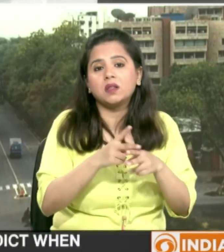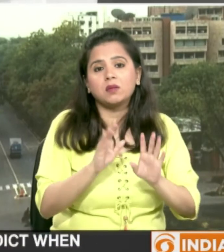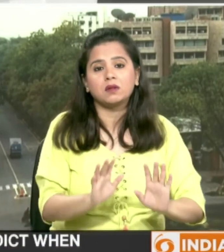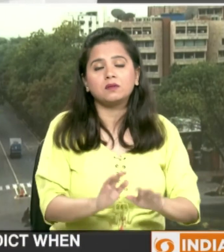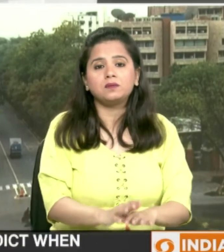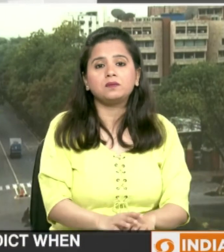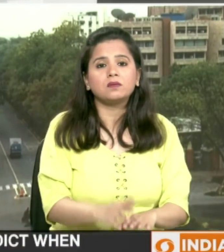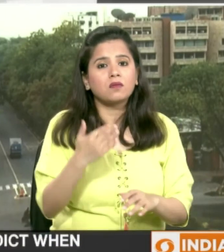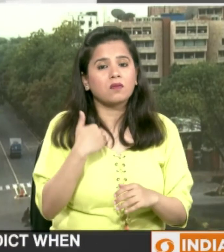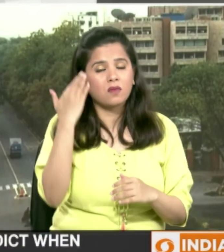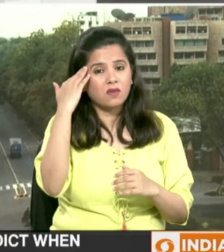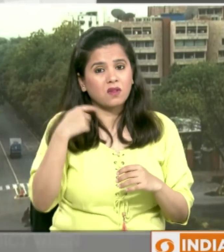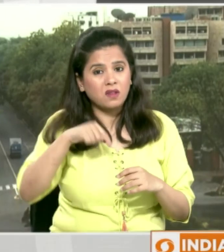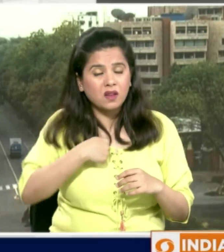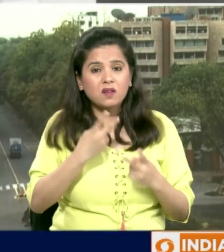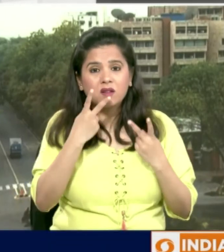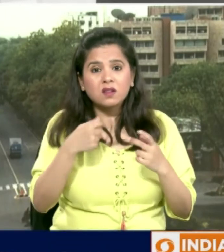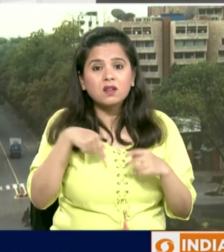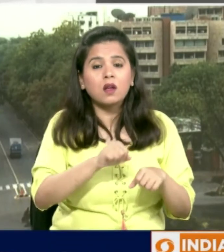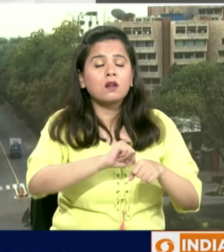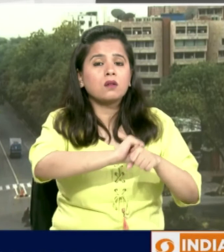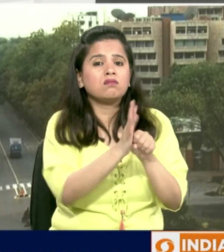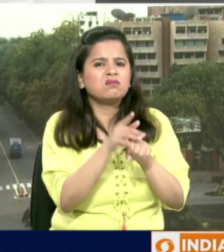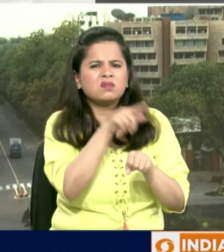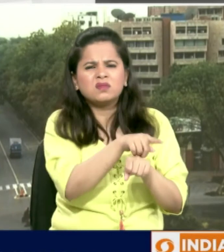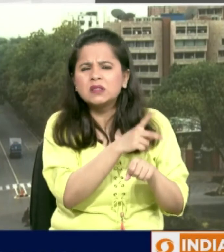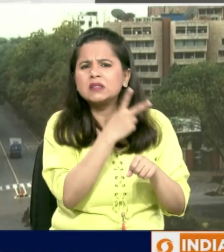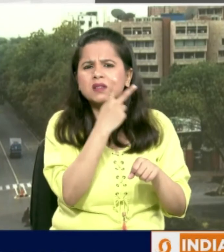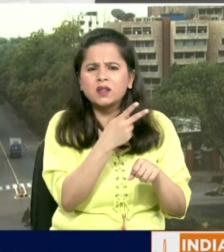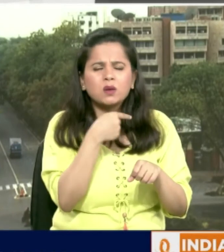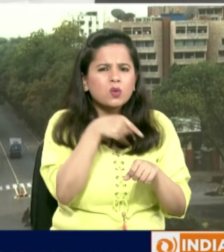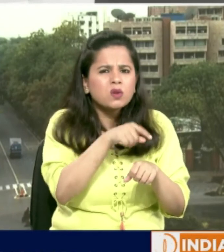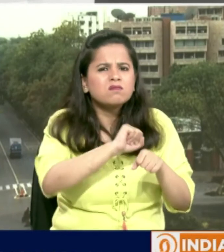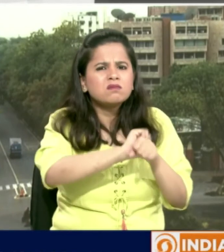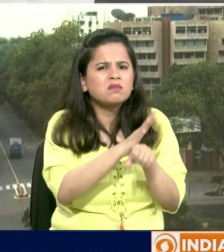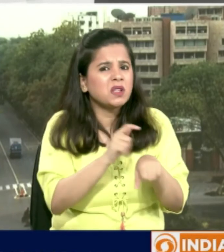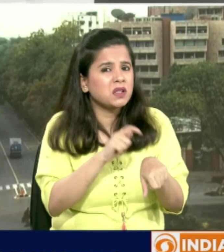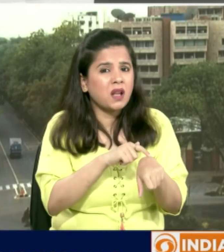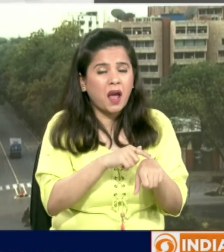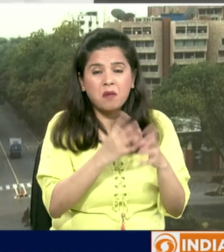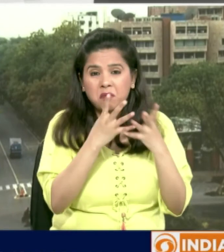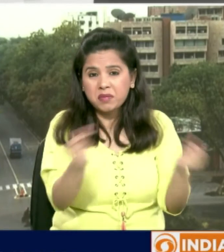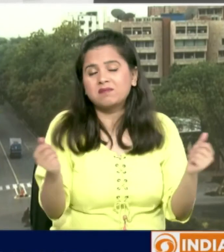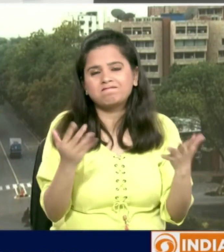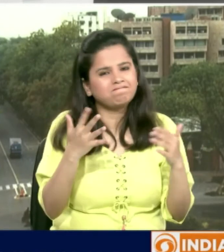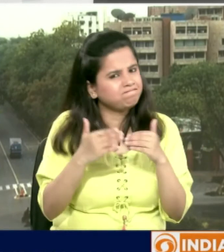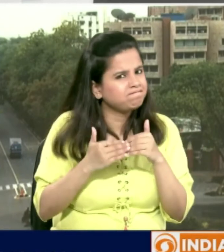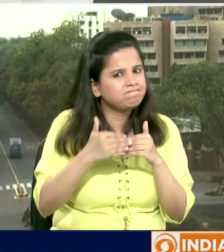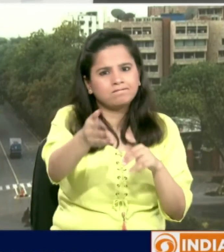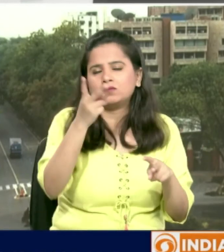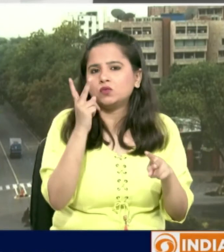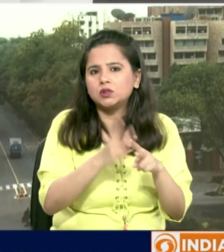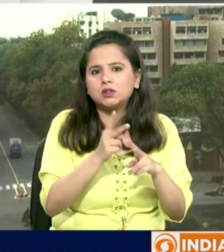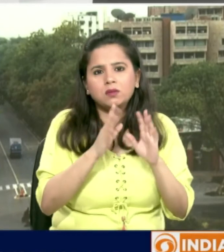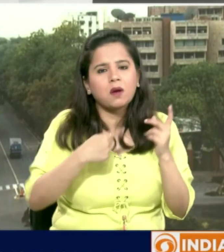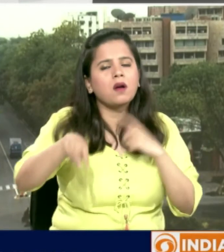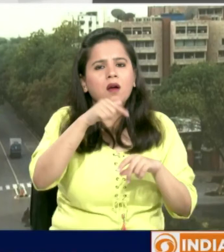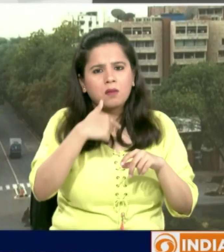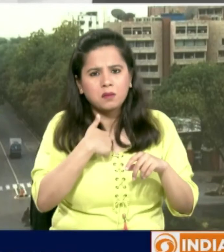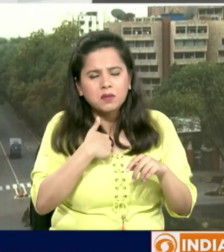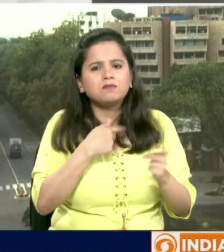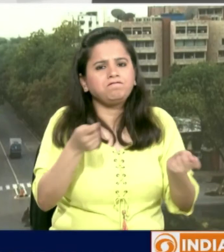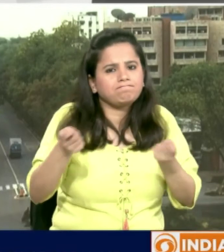It may become just another endemic virus in our communities, and this virus may never go away. There is no formal system